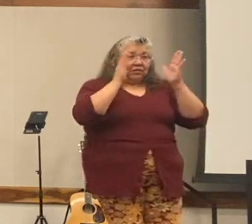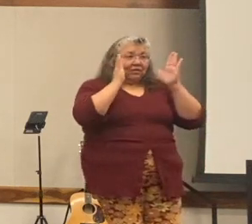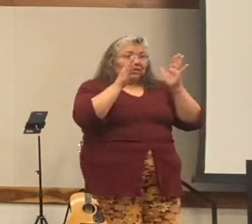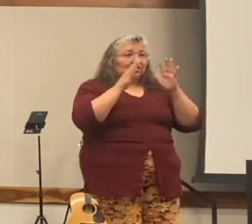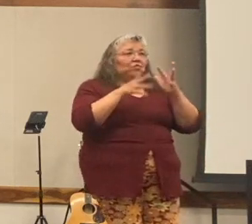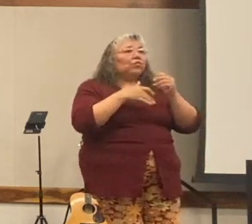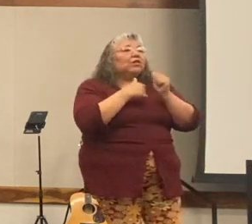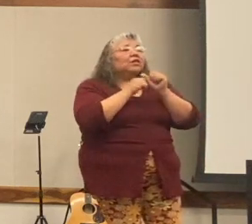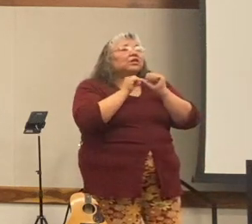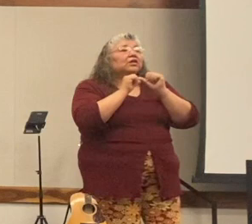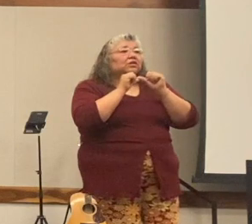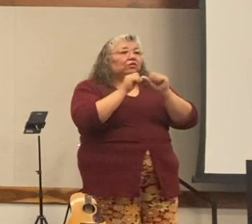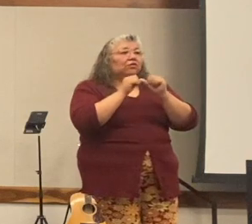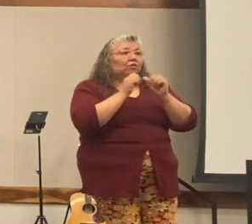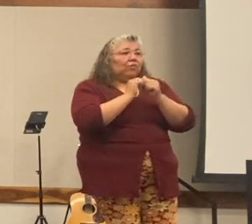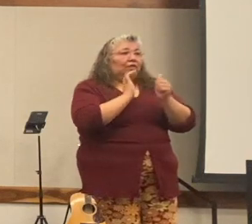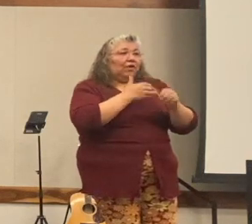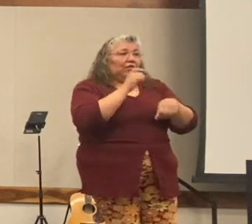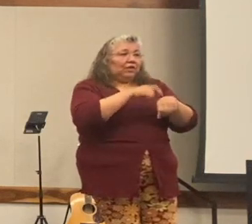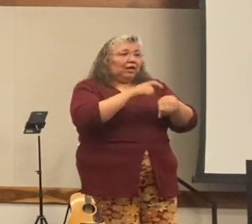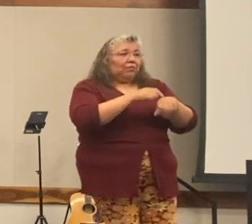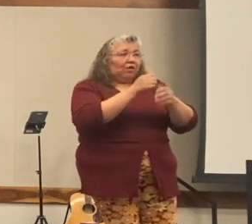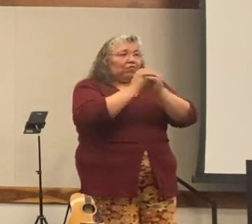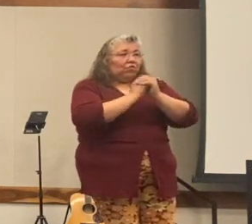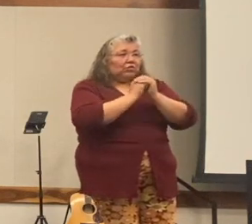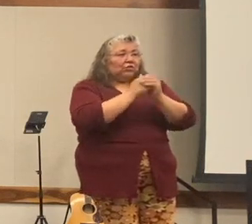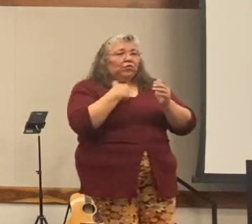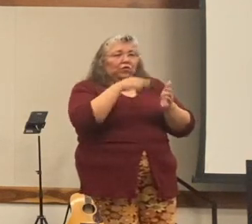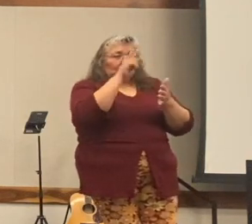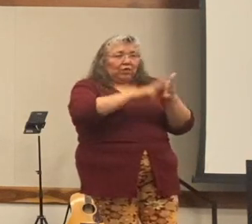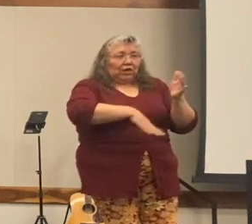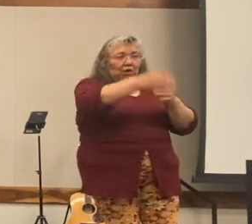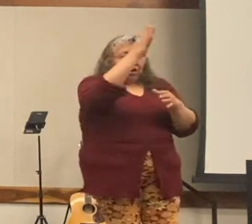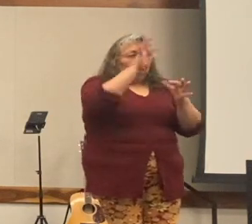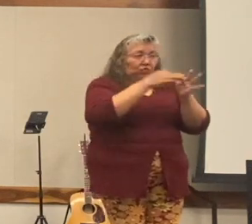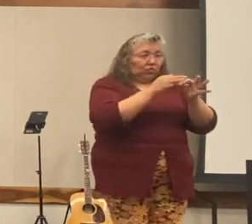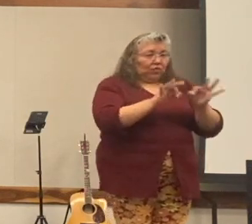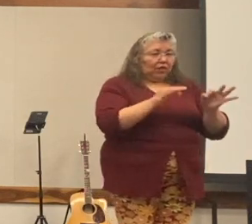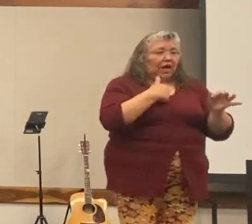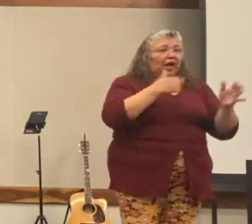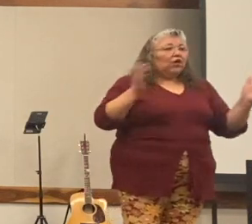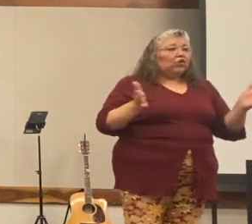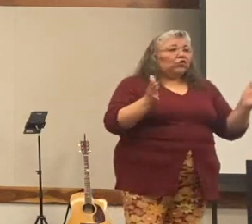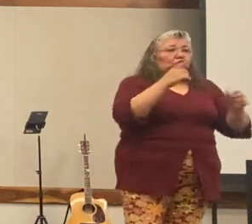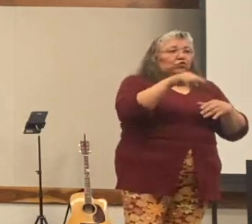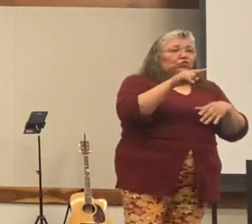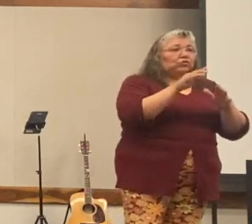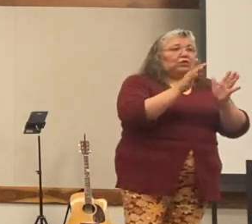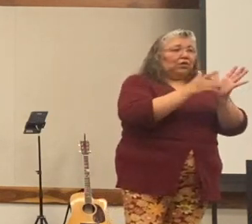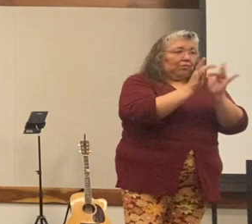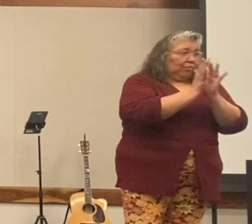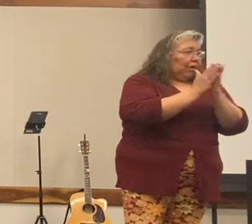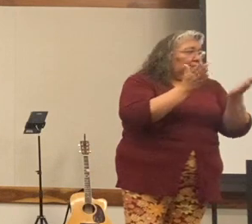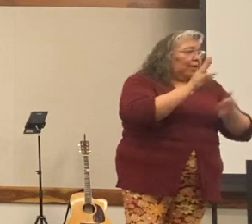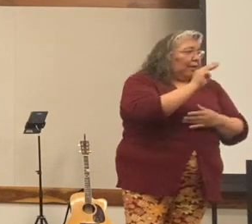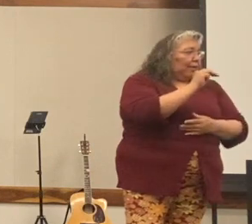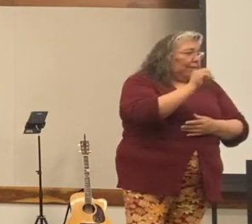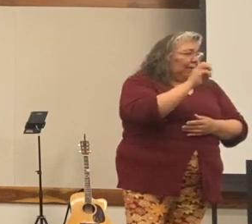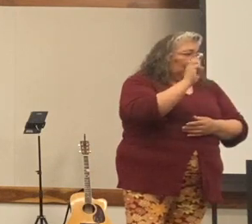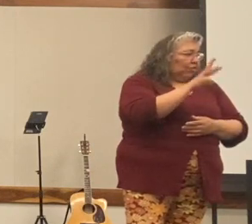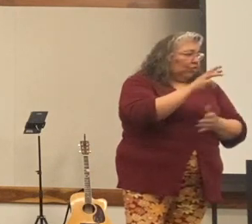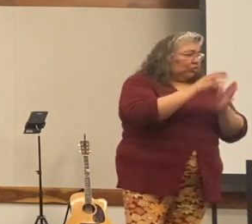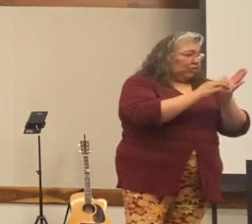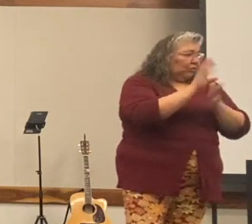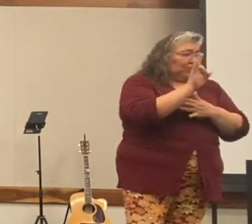on in our time of worship as we read God's word. So I encourage you to open up your Bibles, go to Matthew chapter